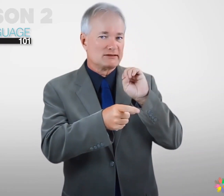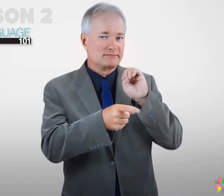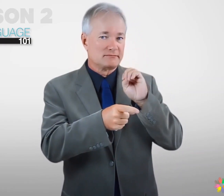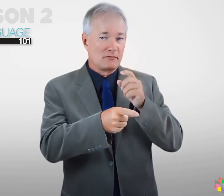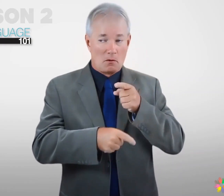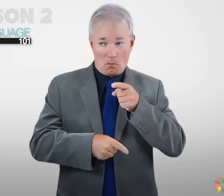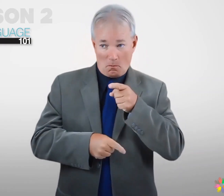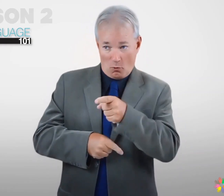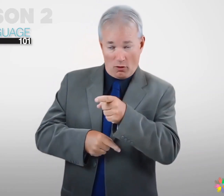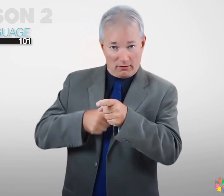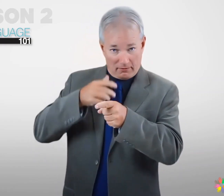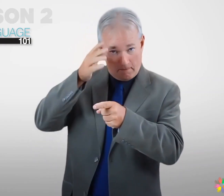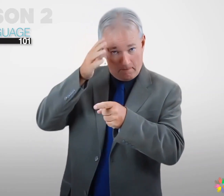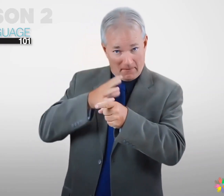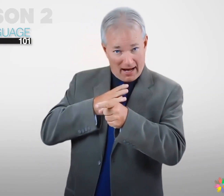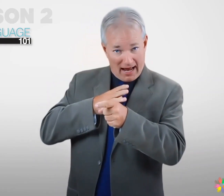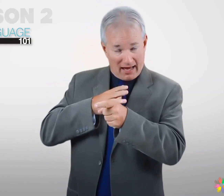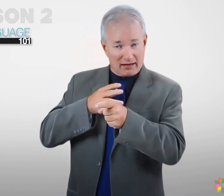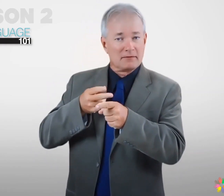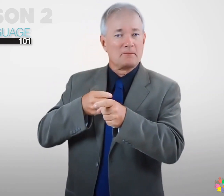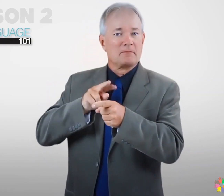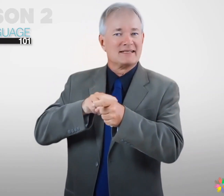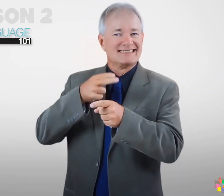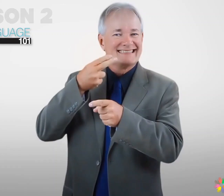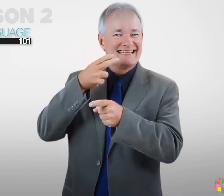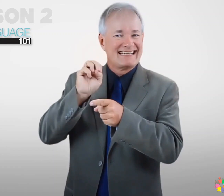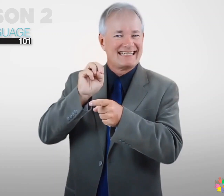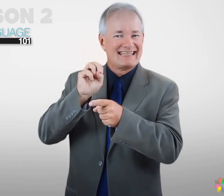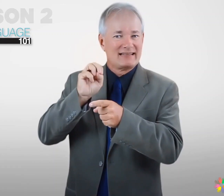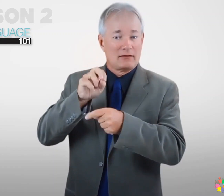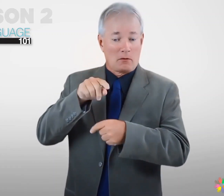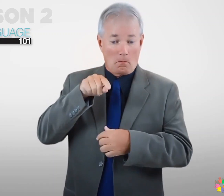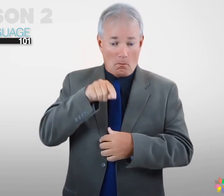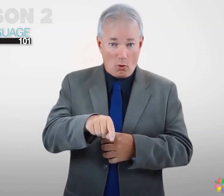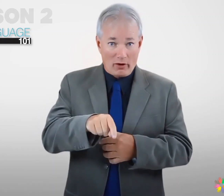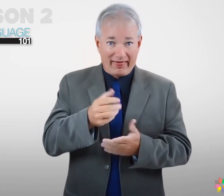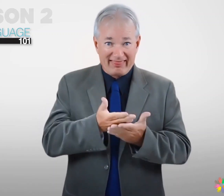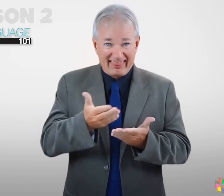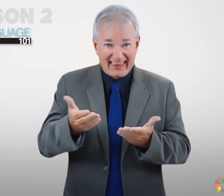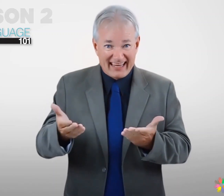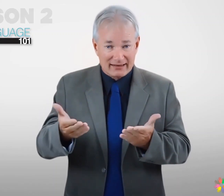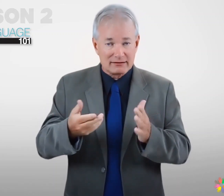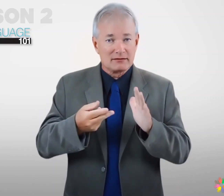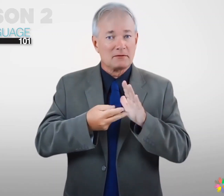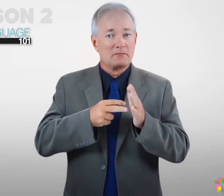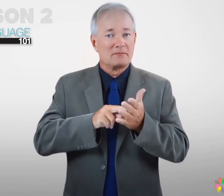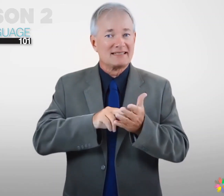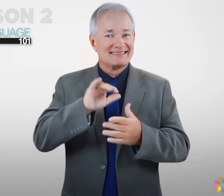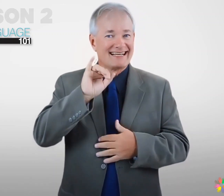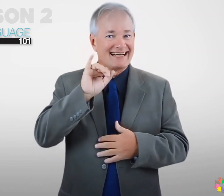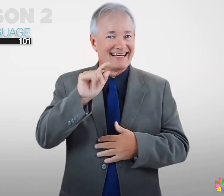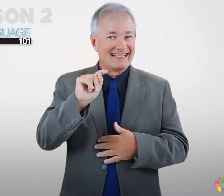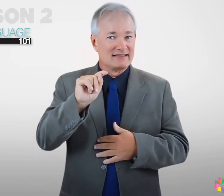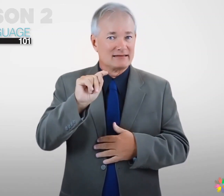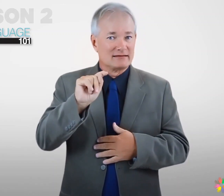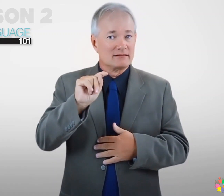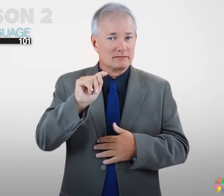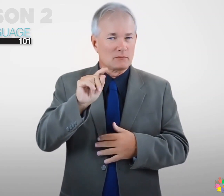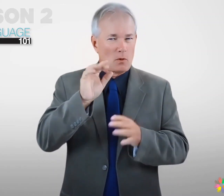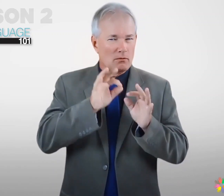means she. You point at the man. That means he. You point at the object. That means